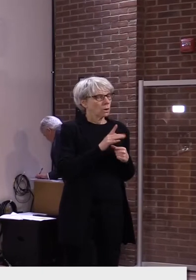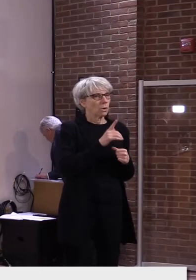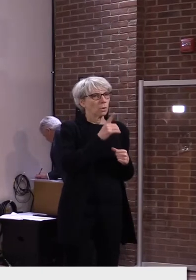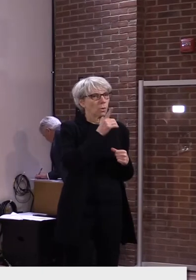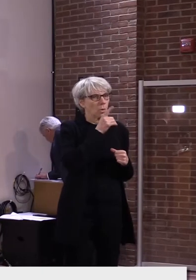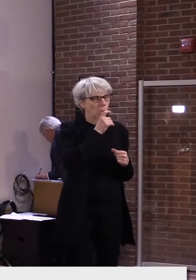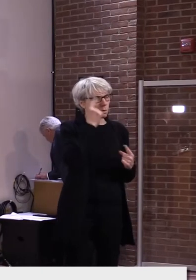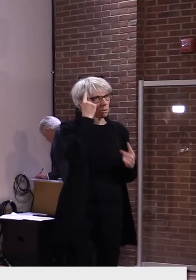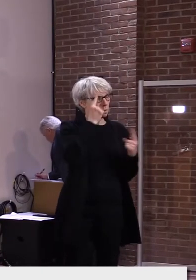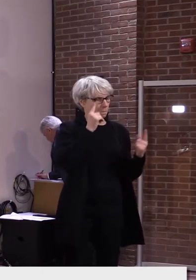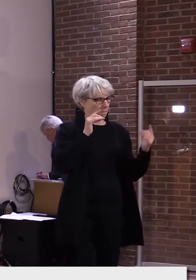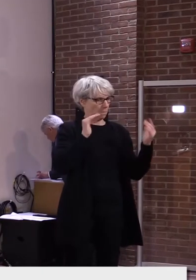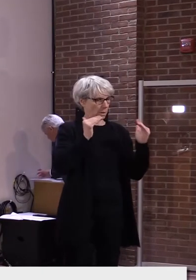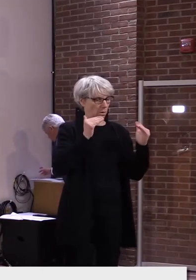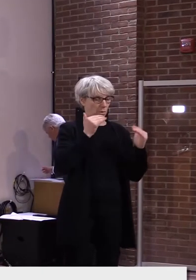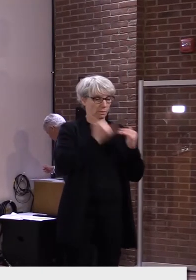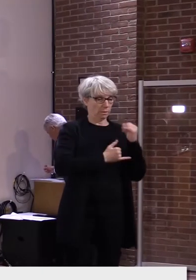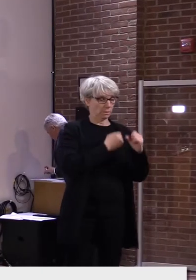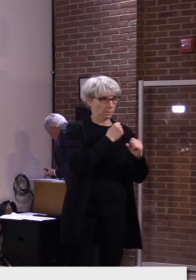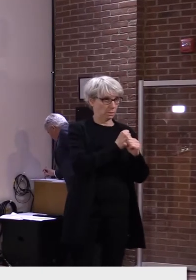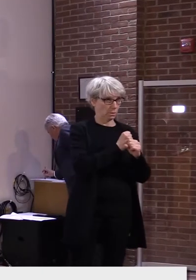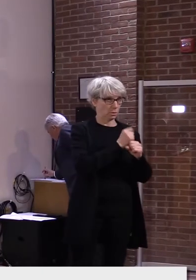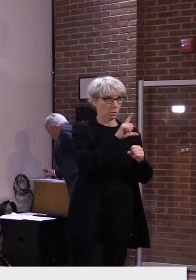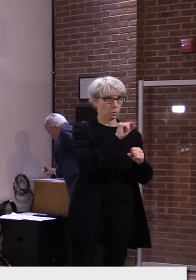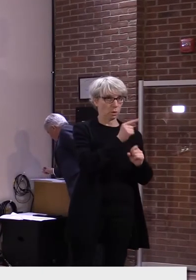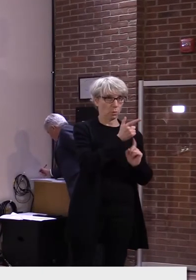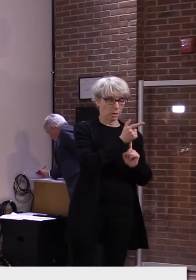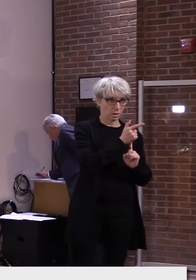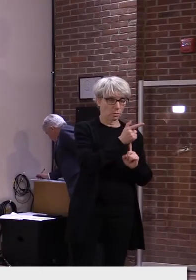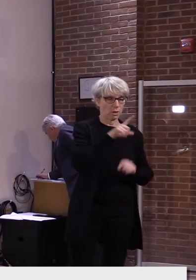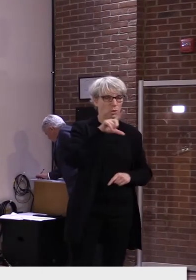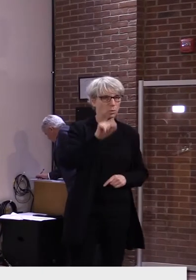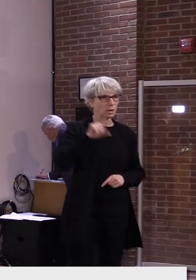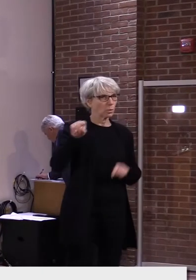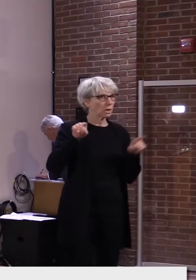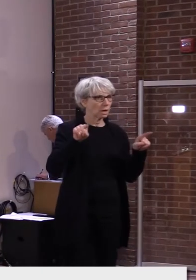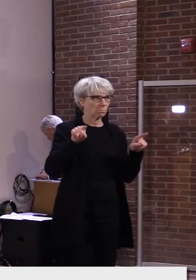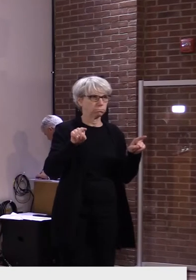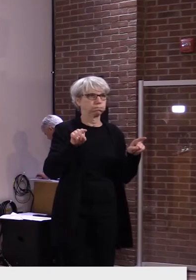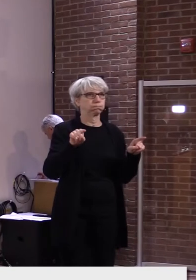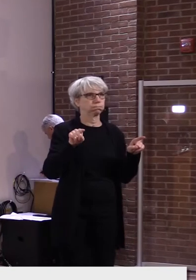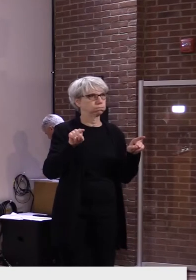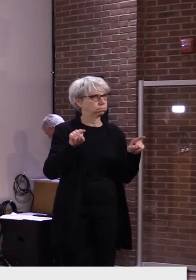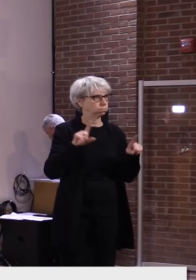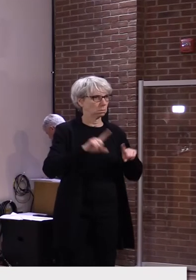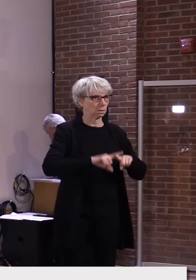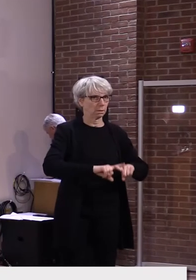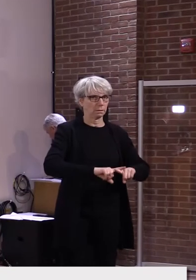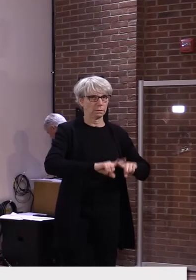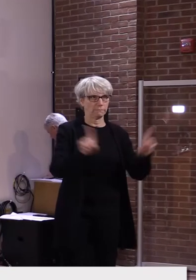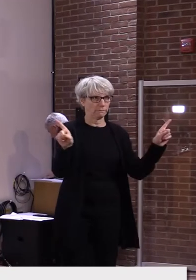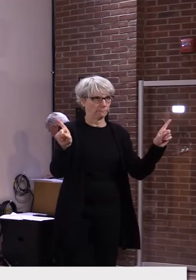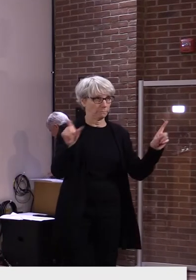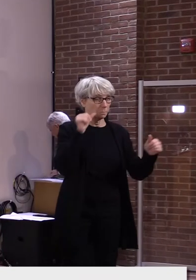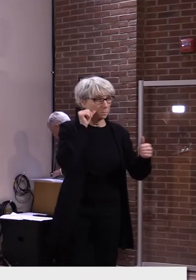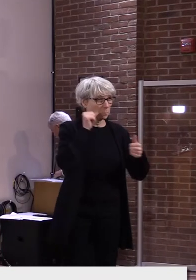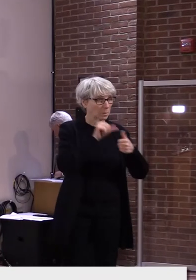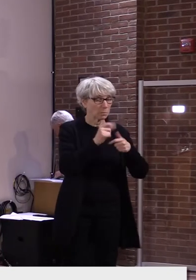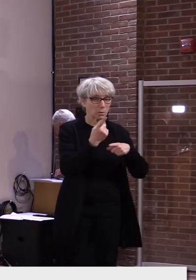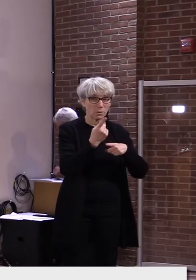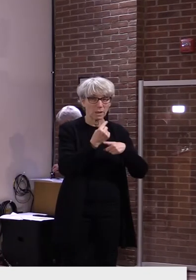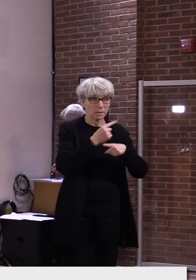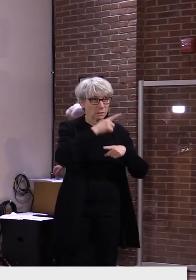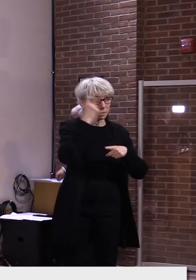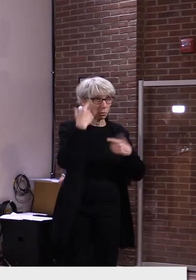and comparison between this year and last year, it's like apples and oranges. And when you look back at last year, we had a lot of restrictions